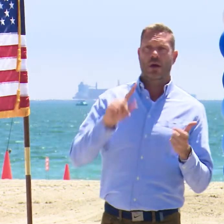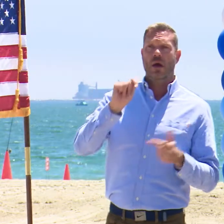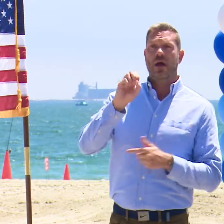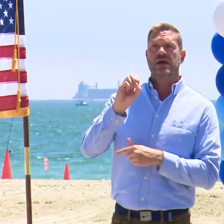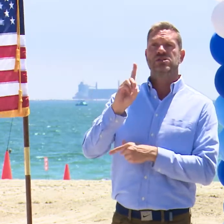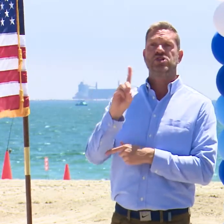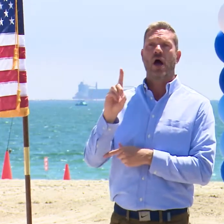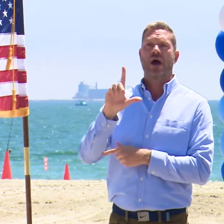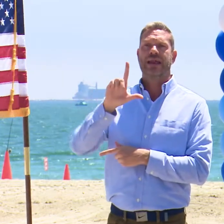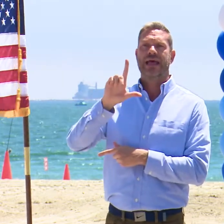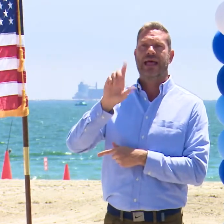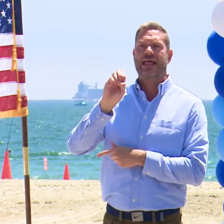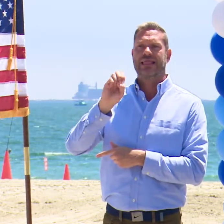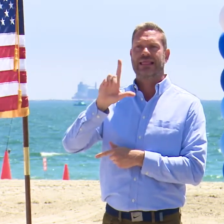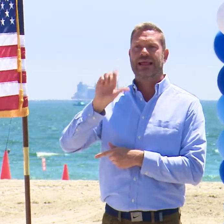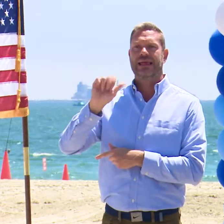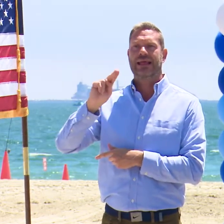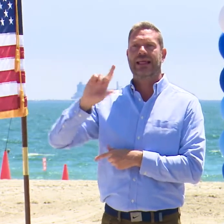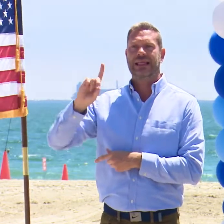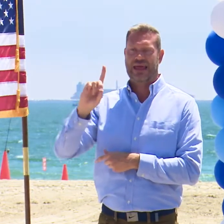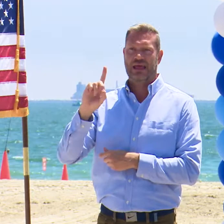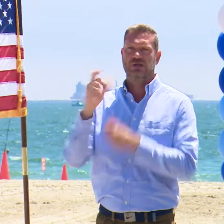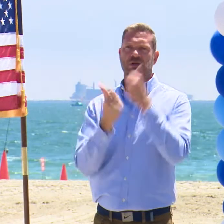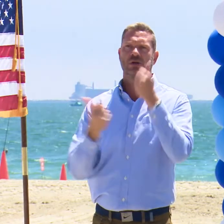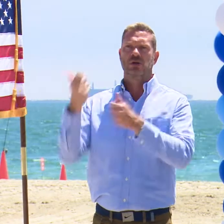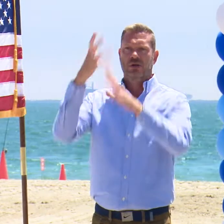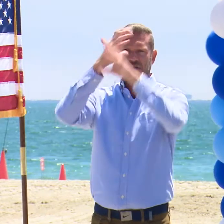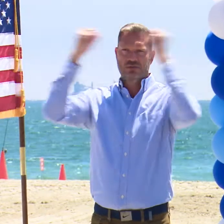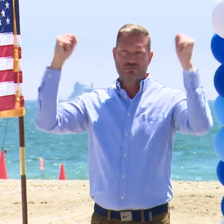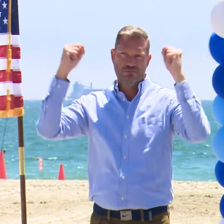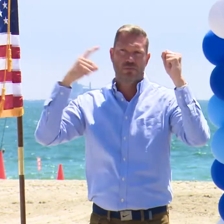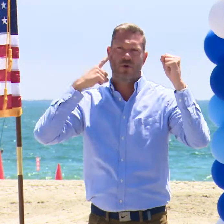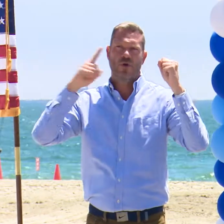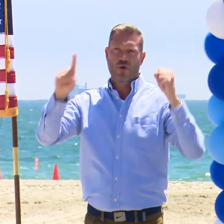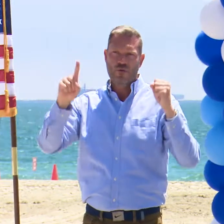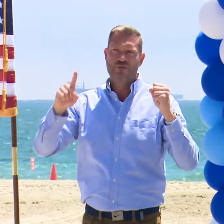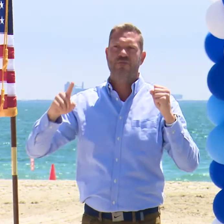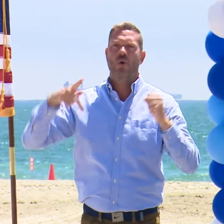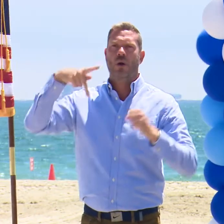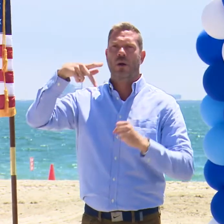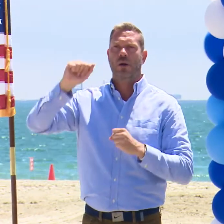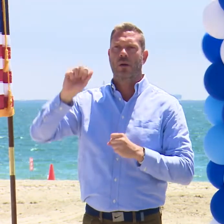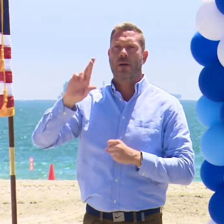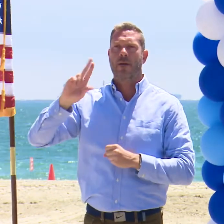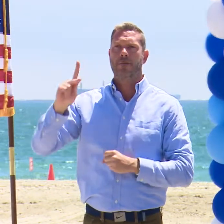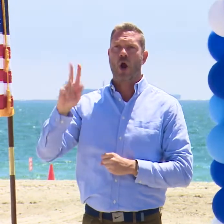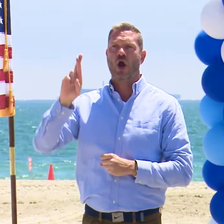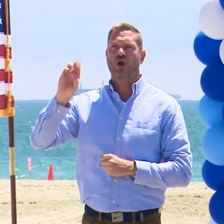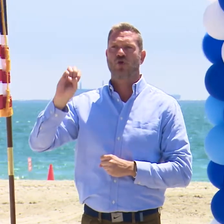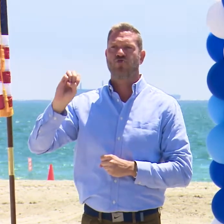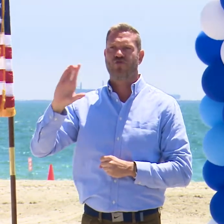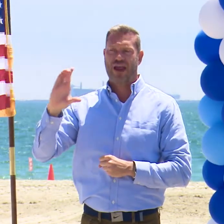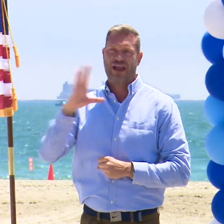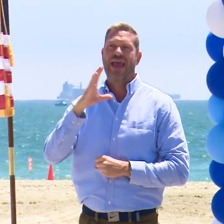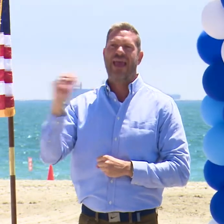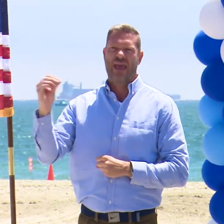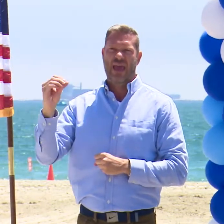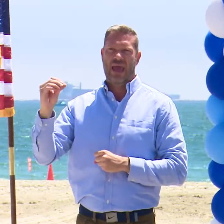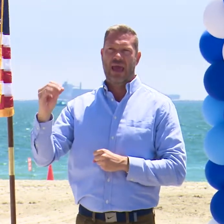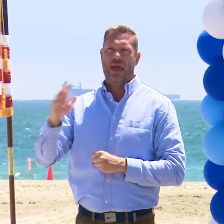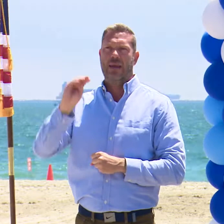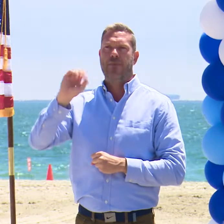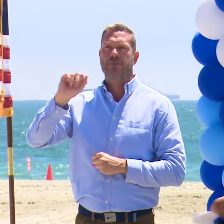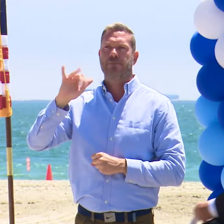our Superintendent of Operations in the Parks, Recreation, and Marine Department, and he'll come and say a few words as well. Todd?